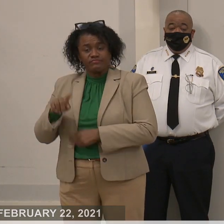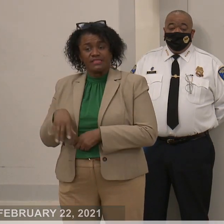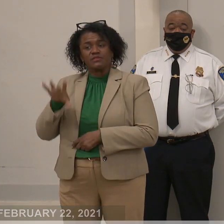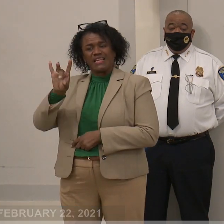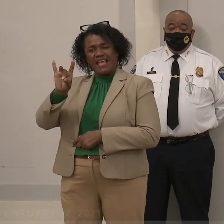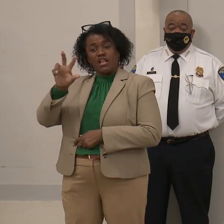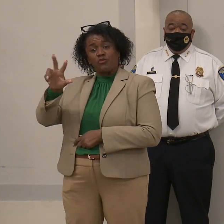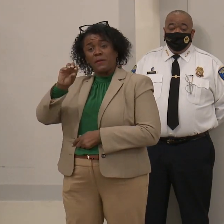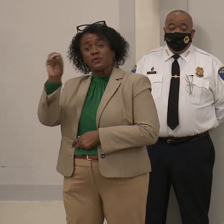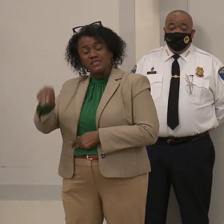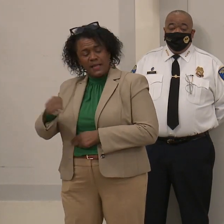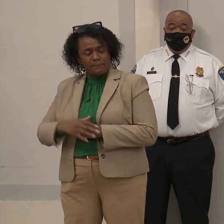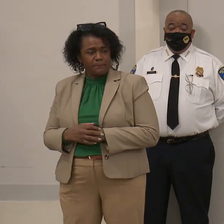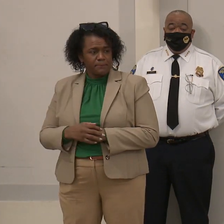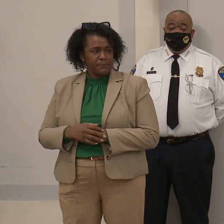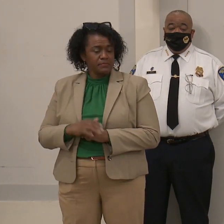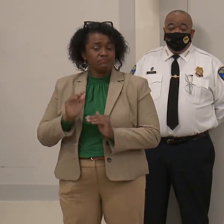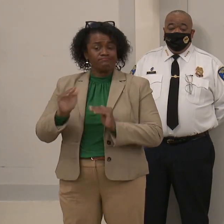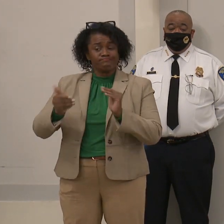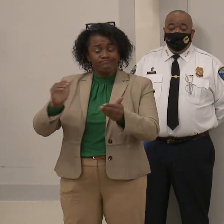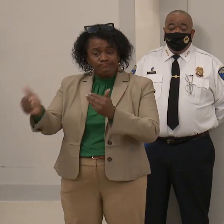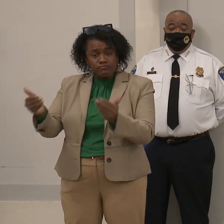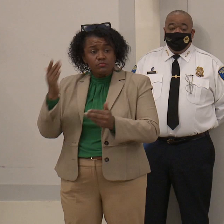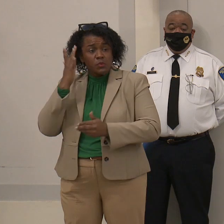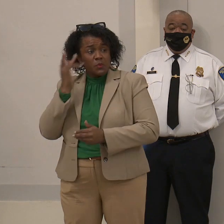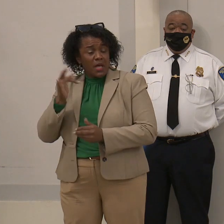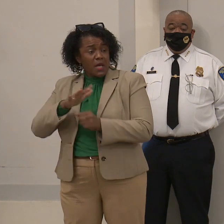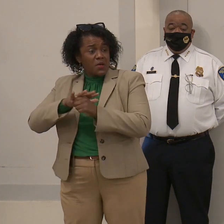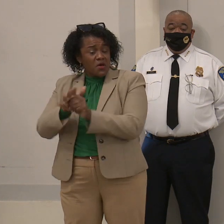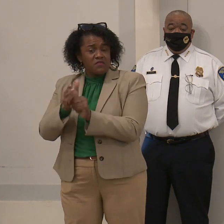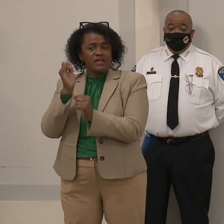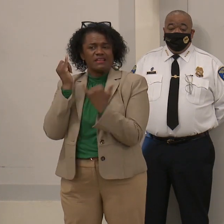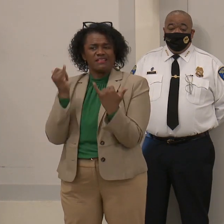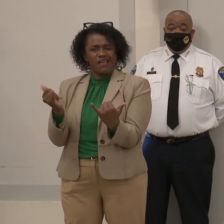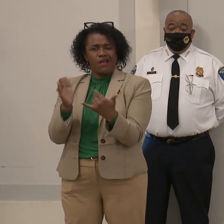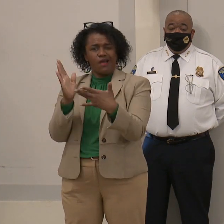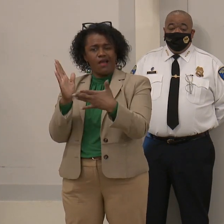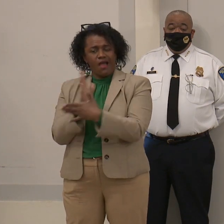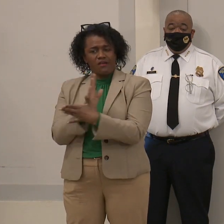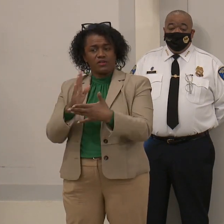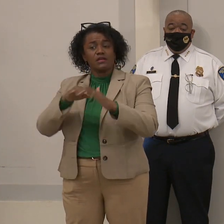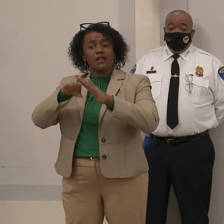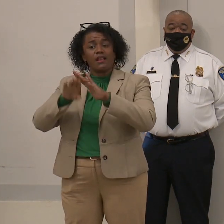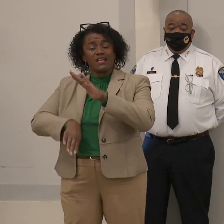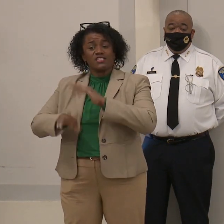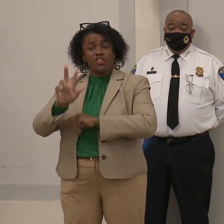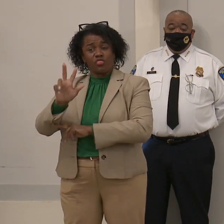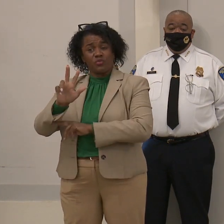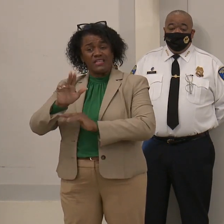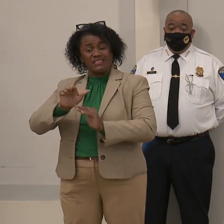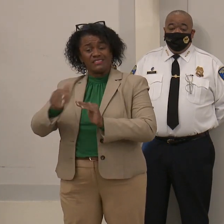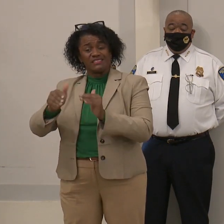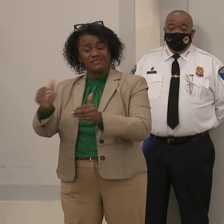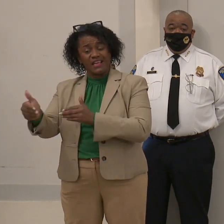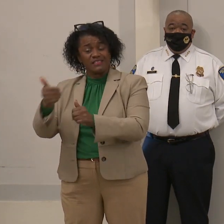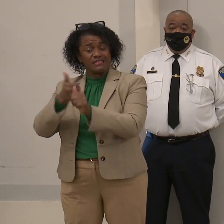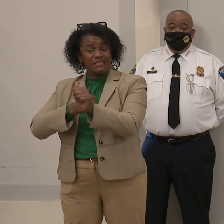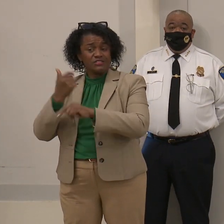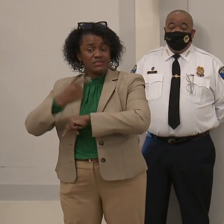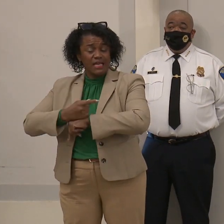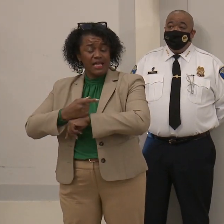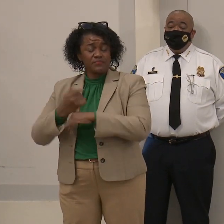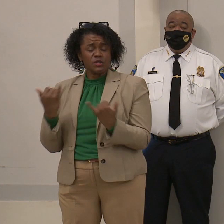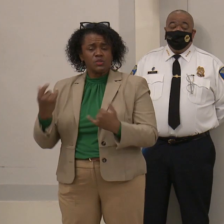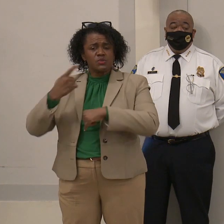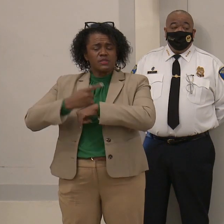capacity. Fatalities due to COVID-19 are now averaging slightly less than 3 deaths per day. Today, I am pleased